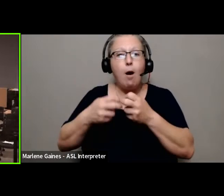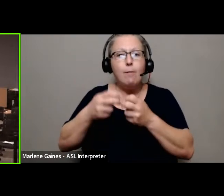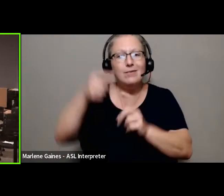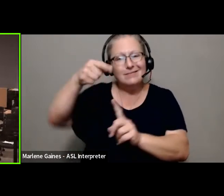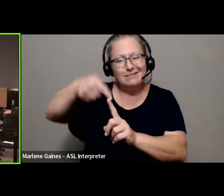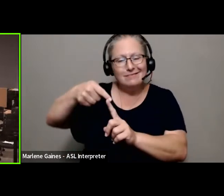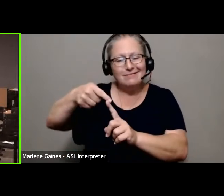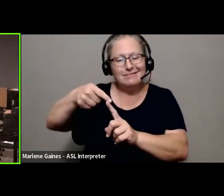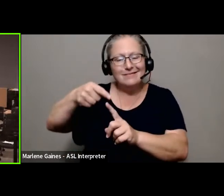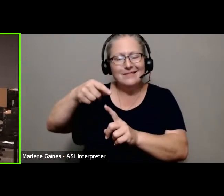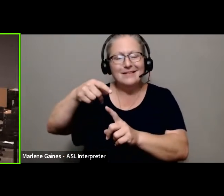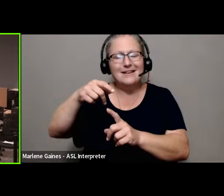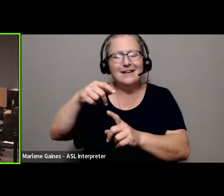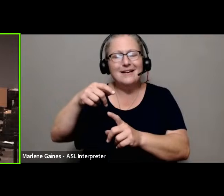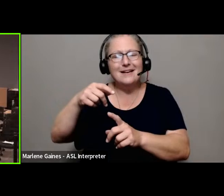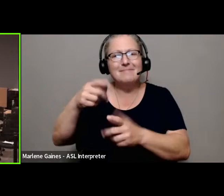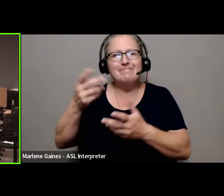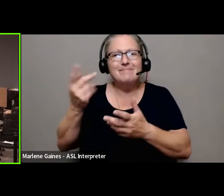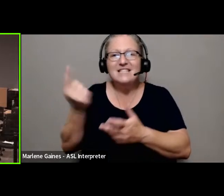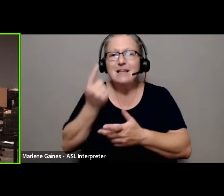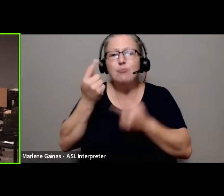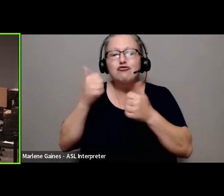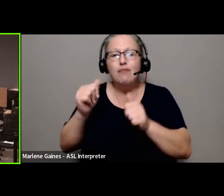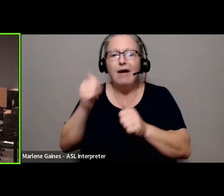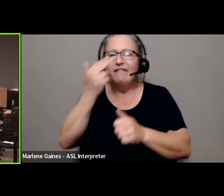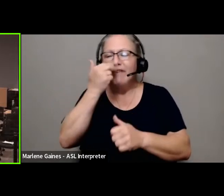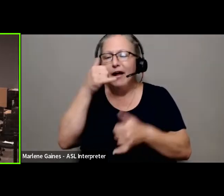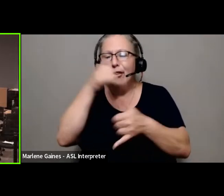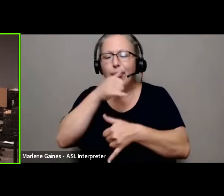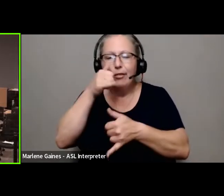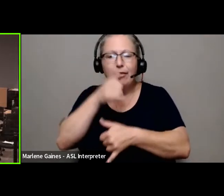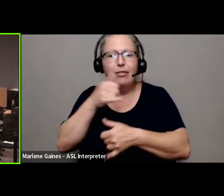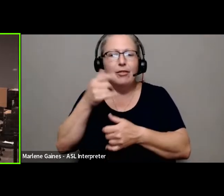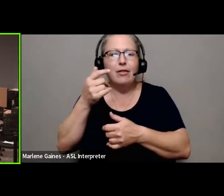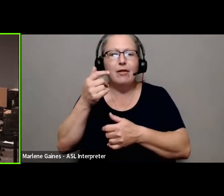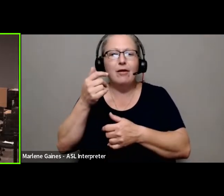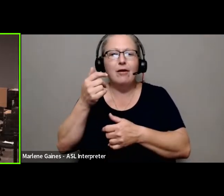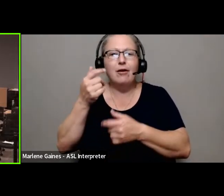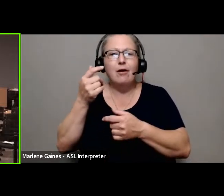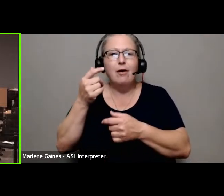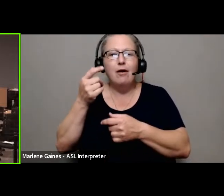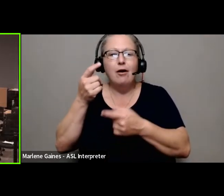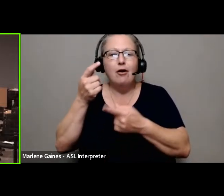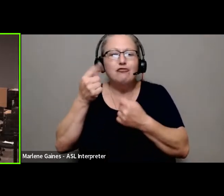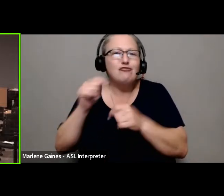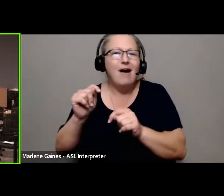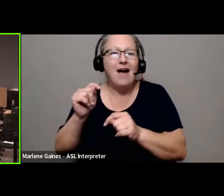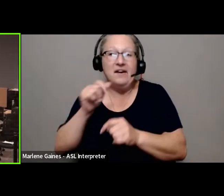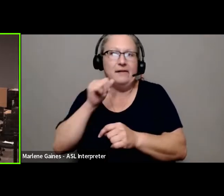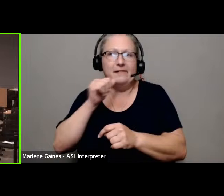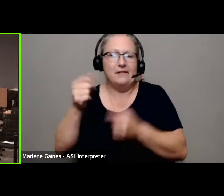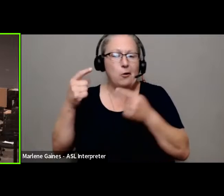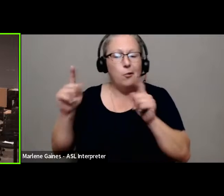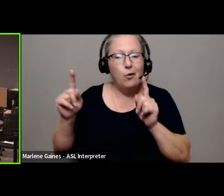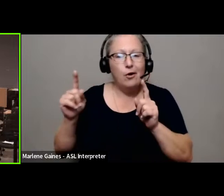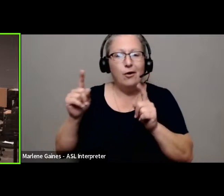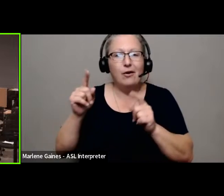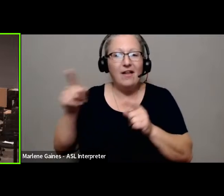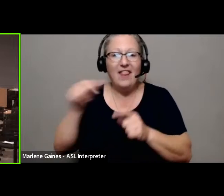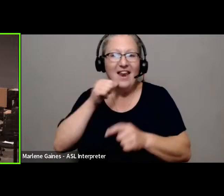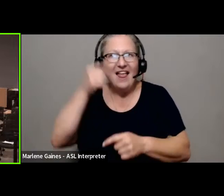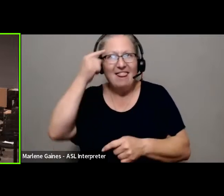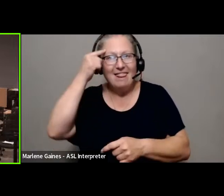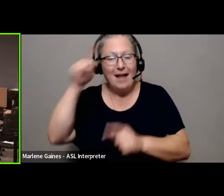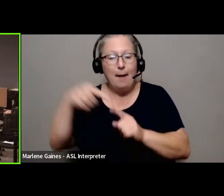context. It's that, somebody was trying to be funny, somebody was trying something on, it didn't work, They weren't thinking about